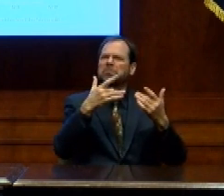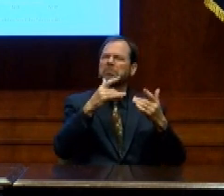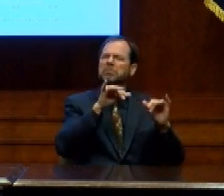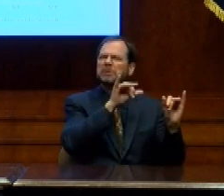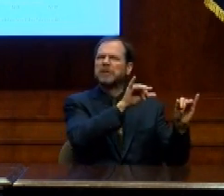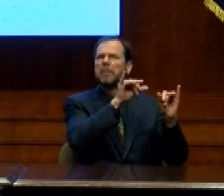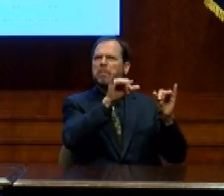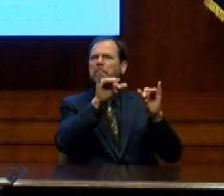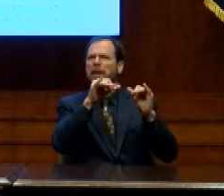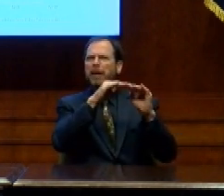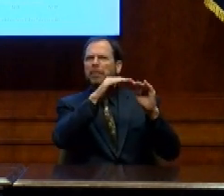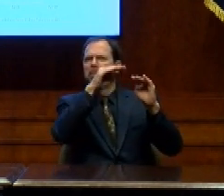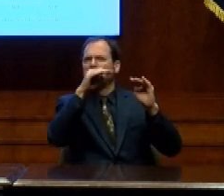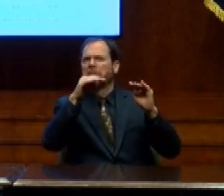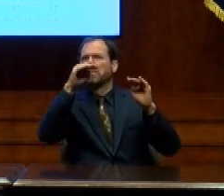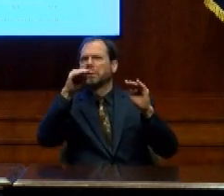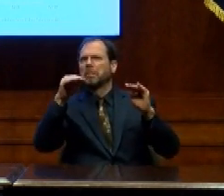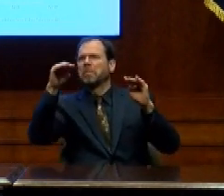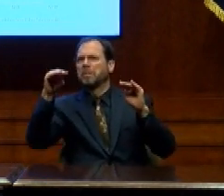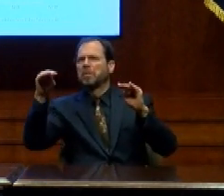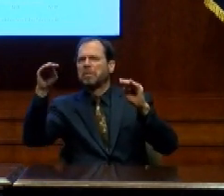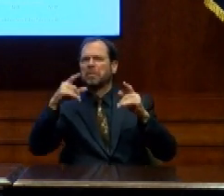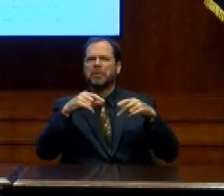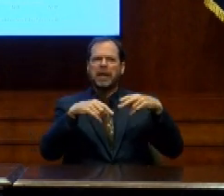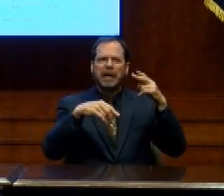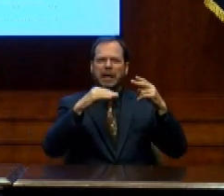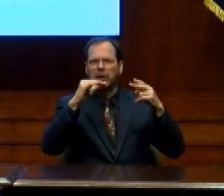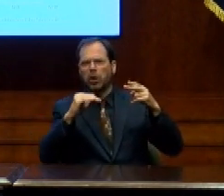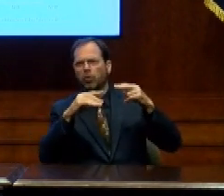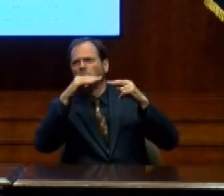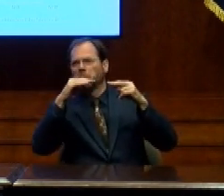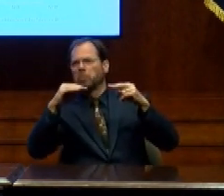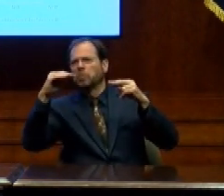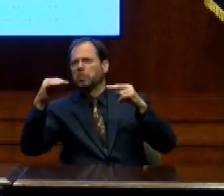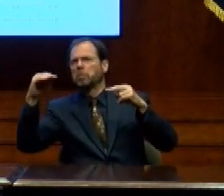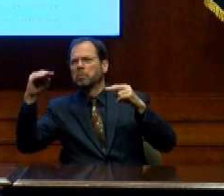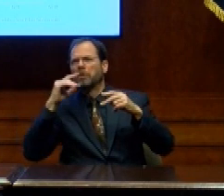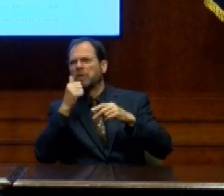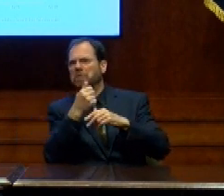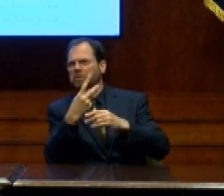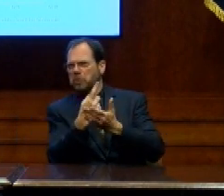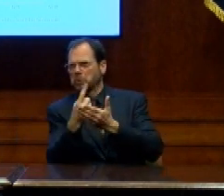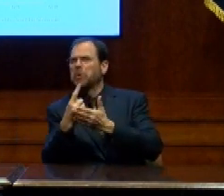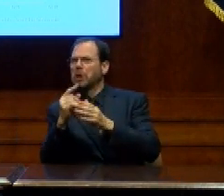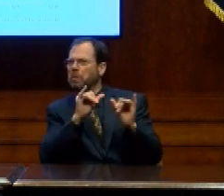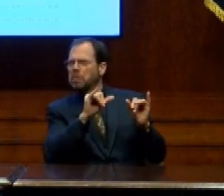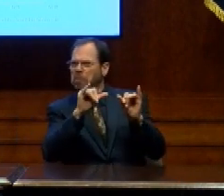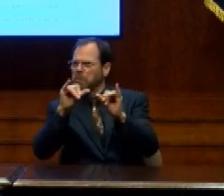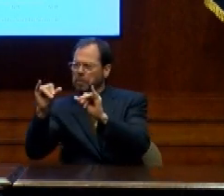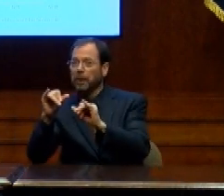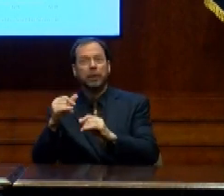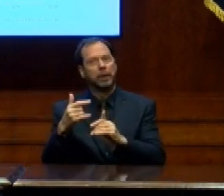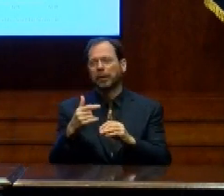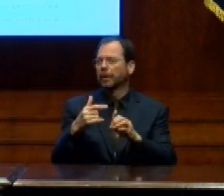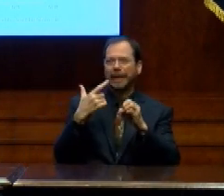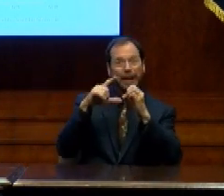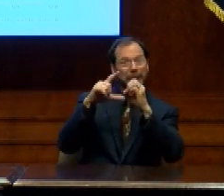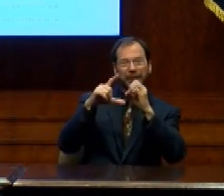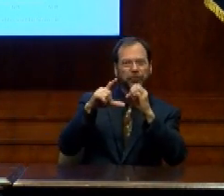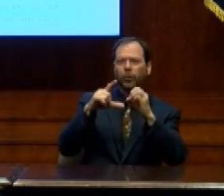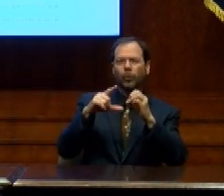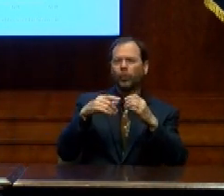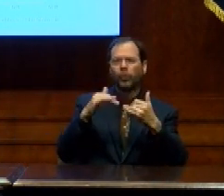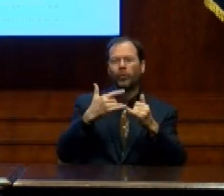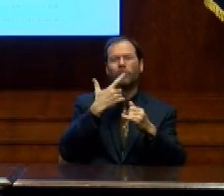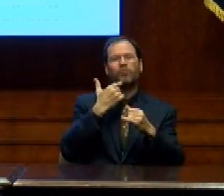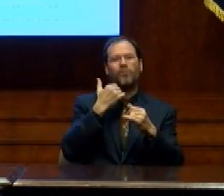even rate within a high and low mark for a couple of weeks now. In El Paso, their red